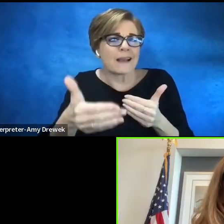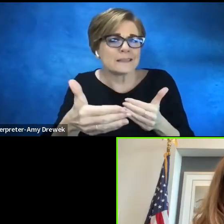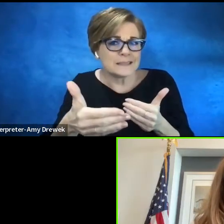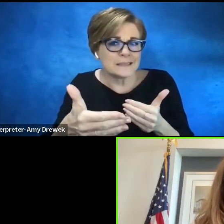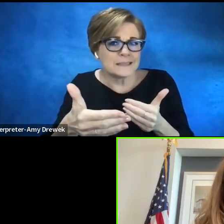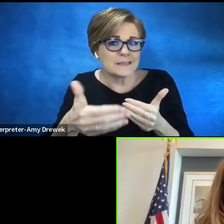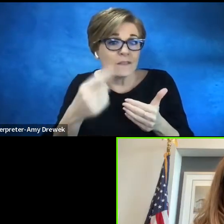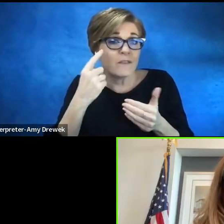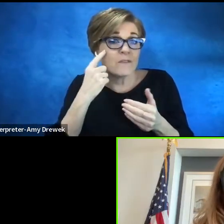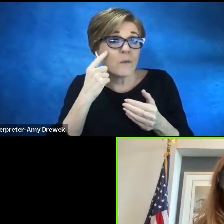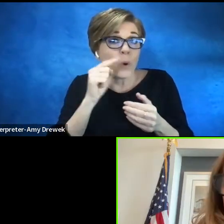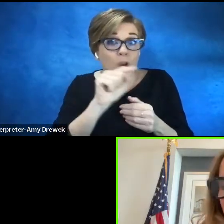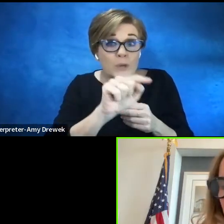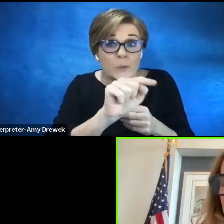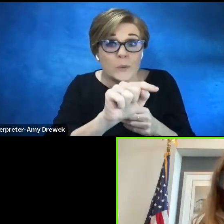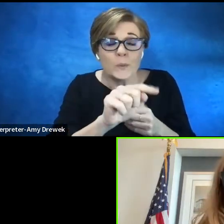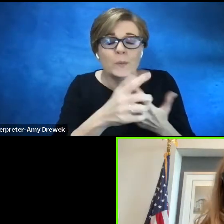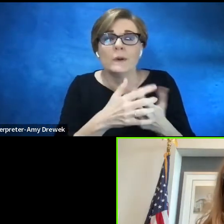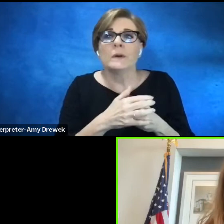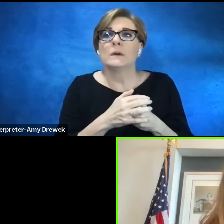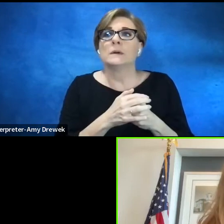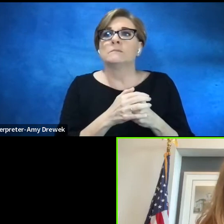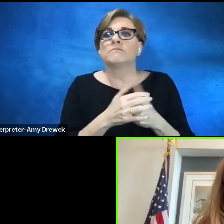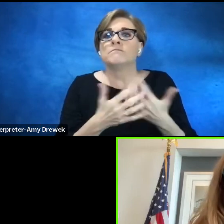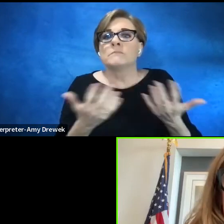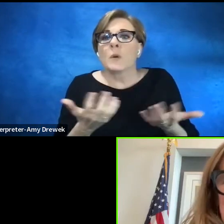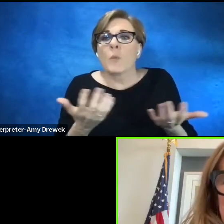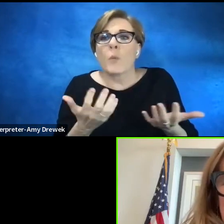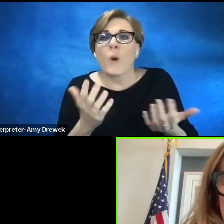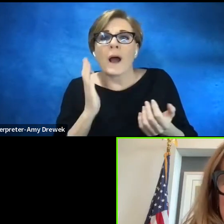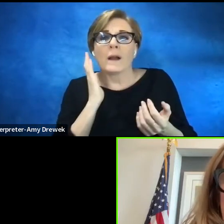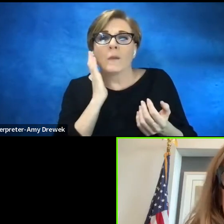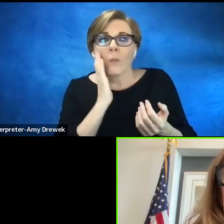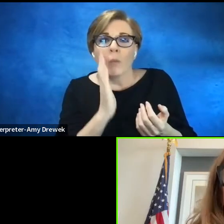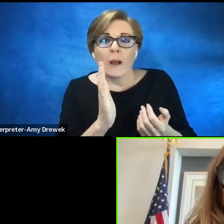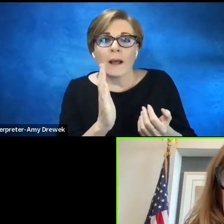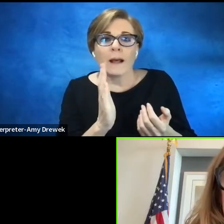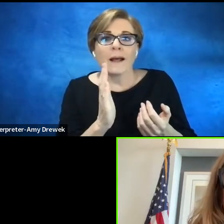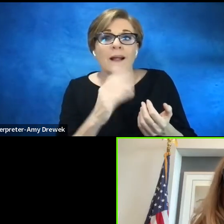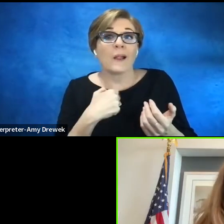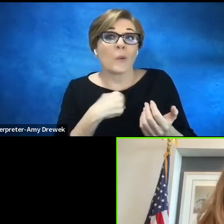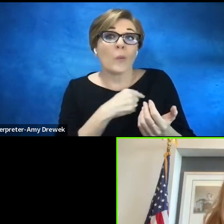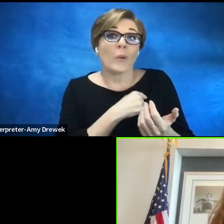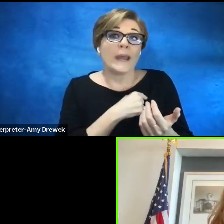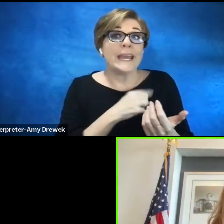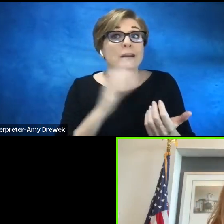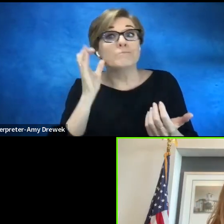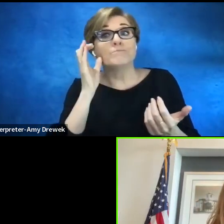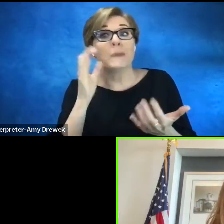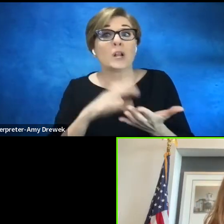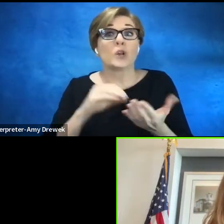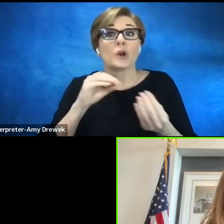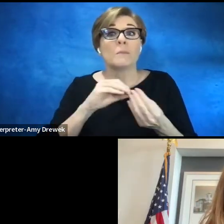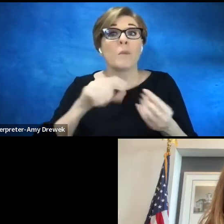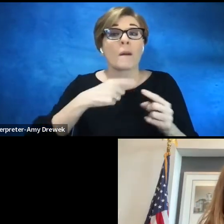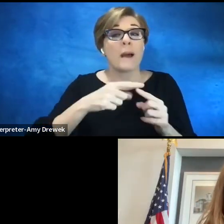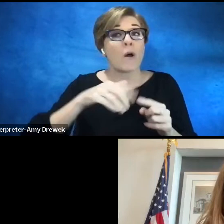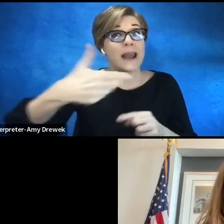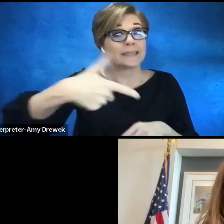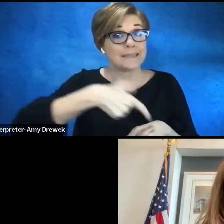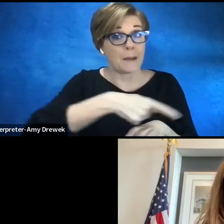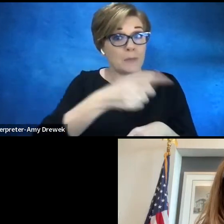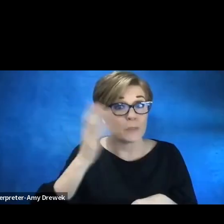you? What are we going to be hearing about next time we talk to you? So